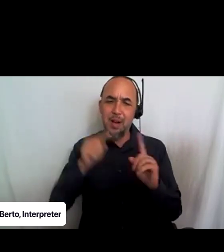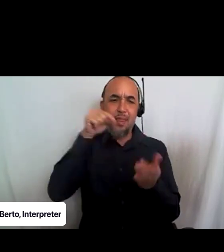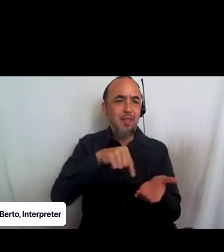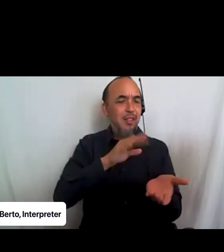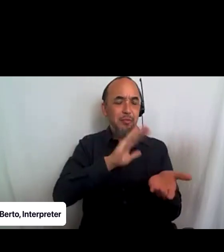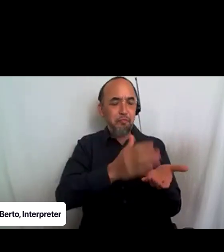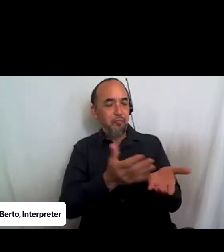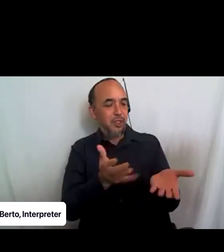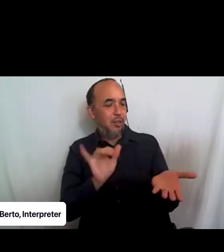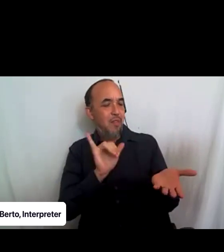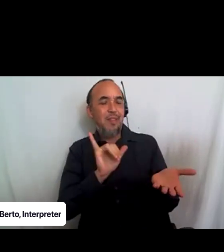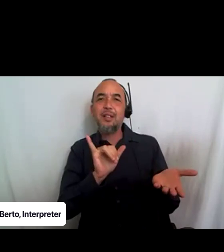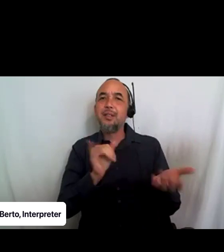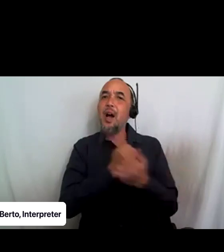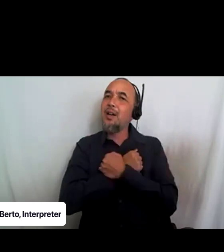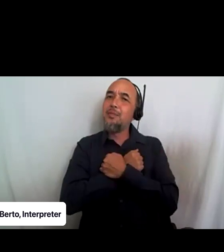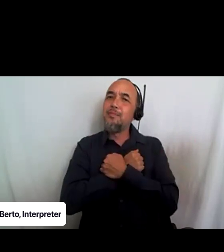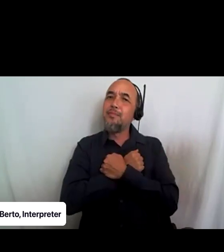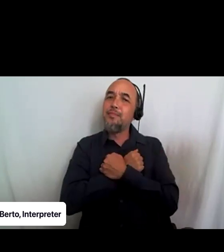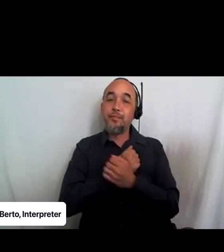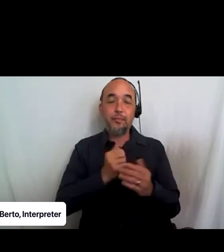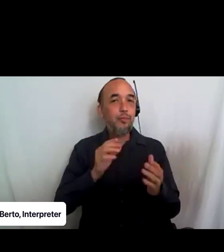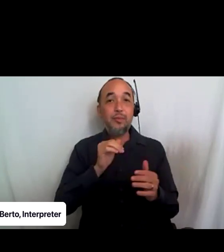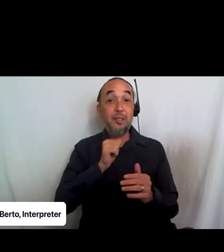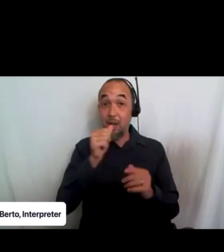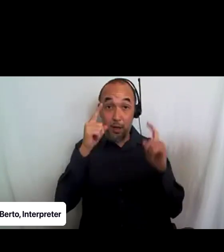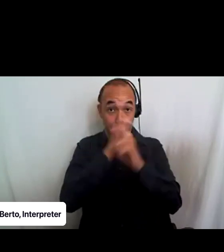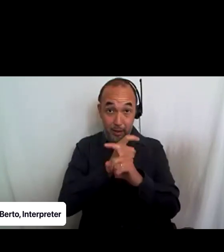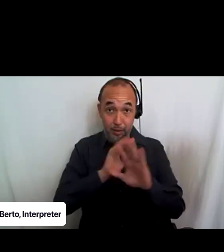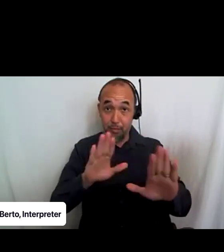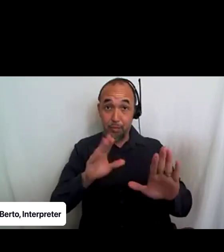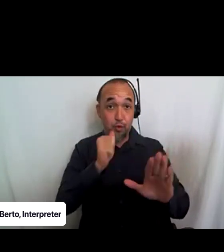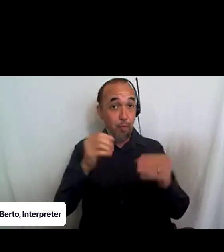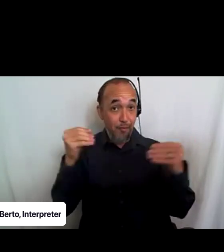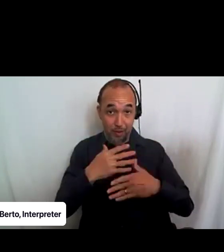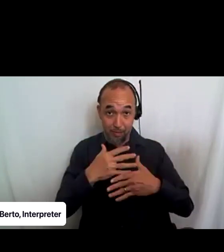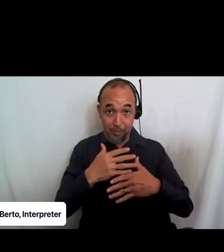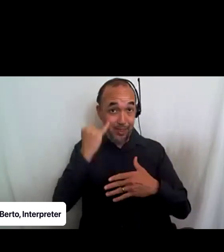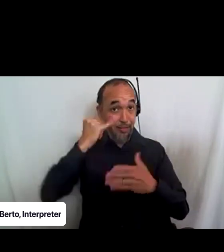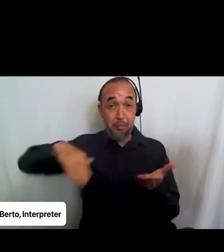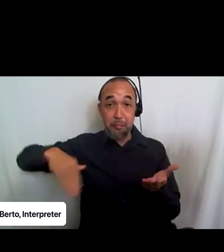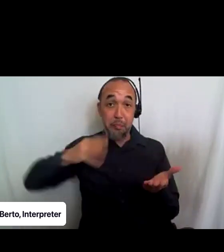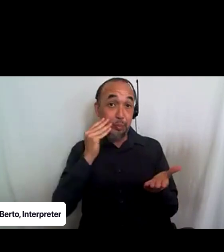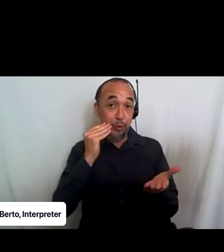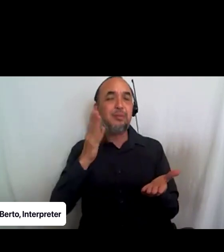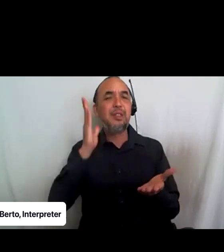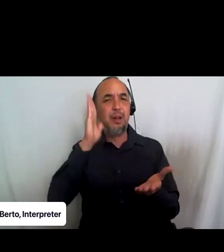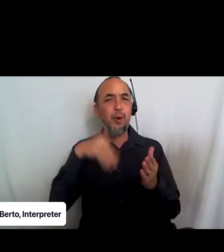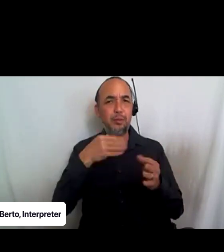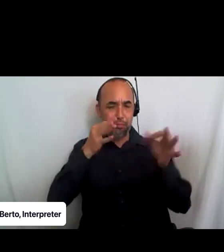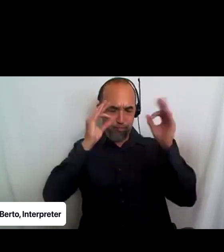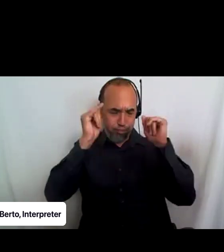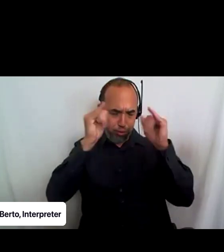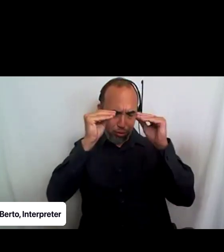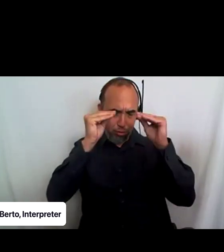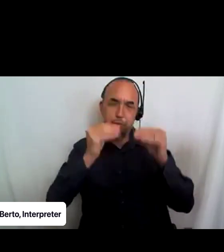not complicated. Don't be scared if you've never baked a mac and cheese before. I got you. I'll guide you every step of the way. What else can I say before